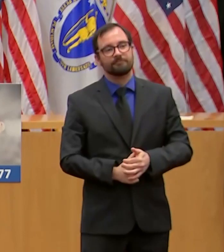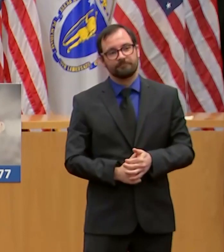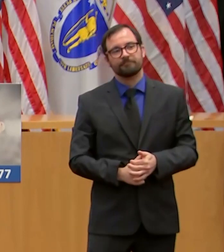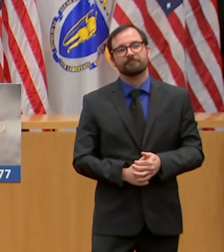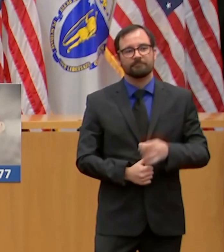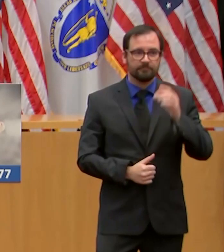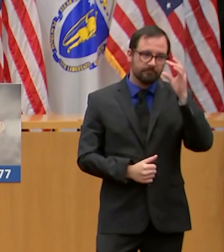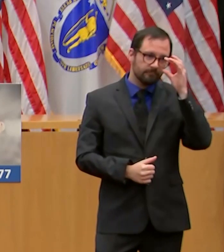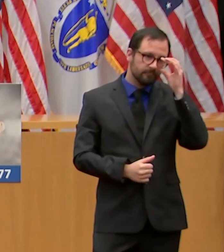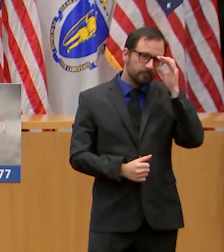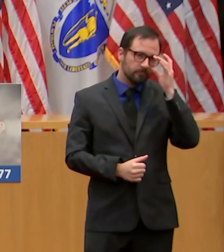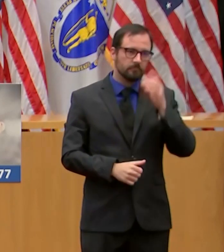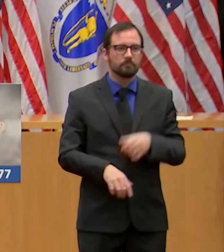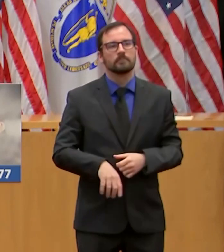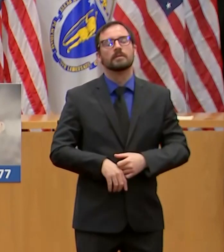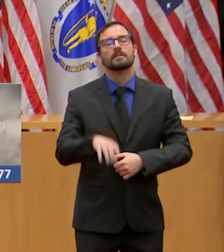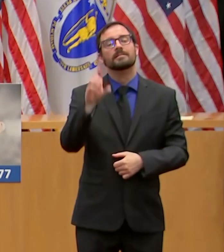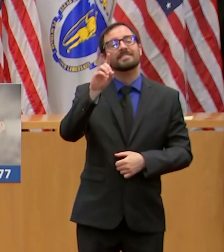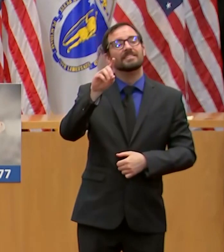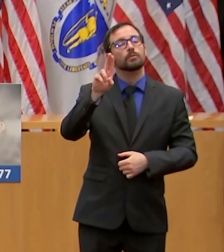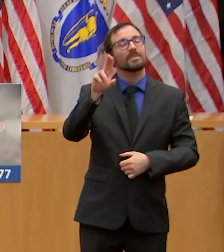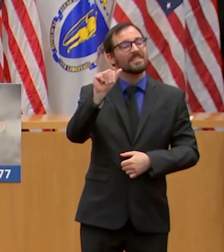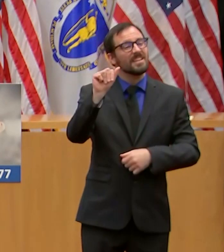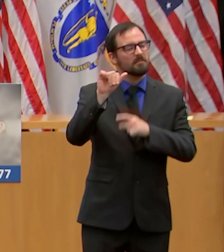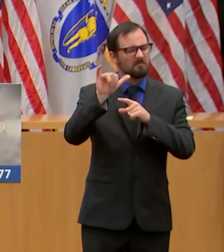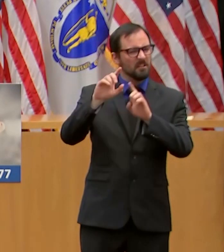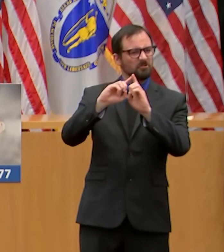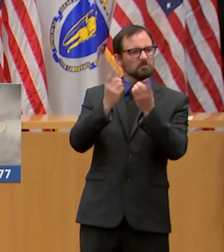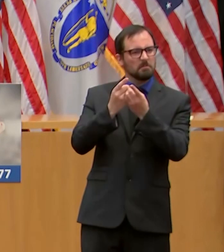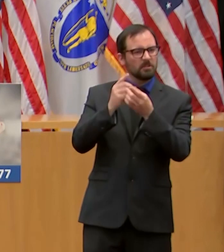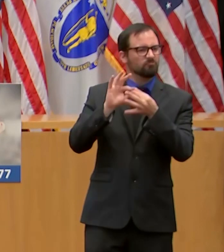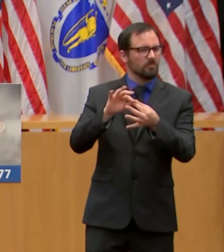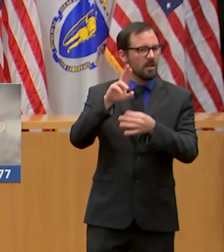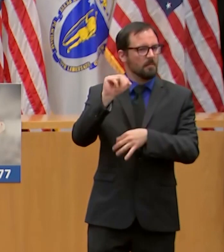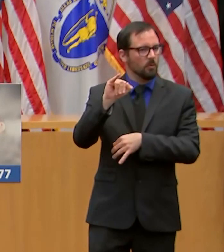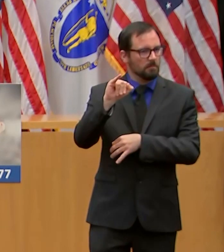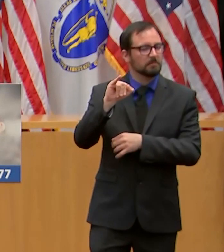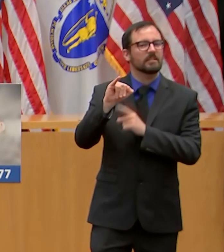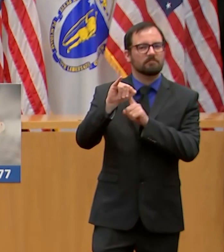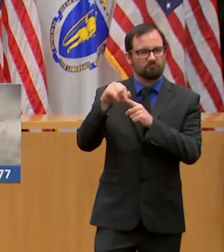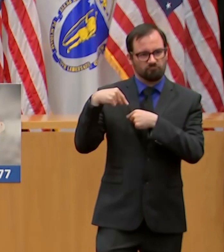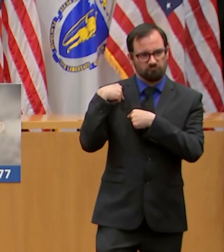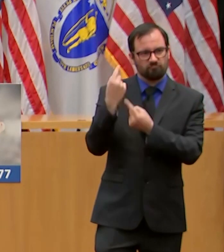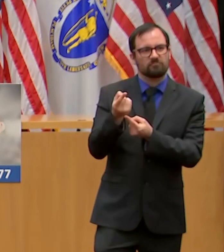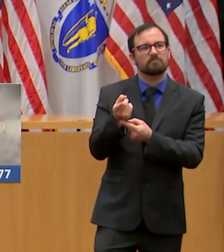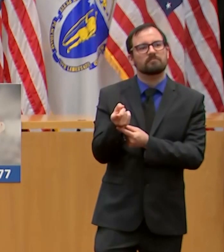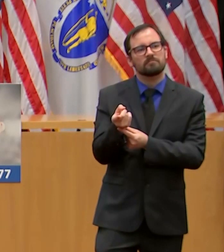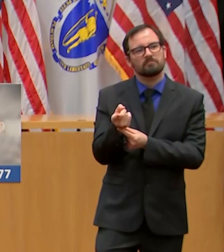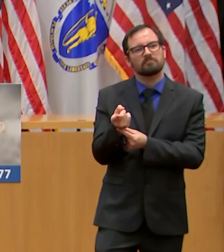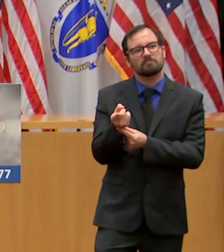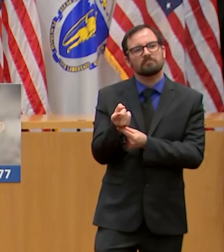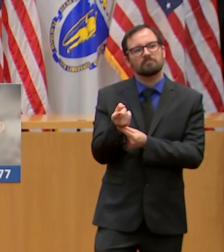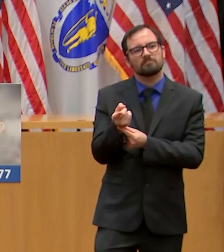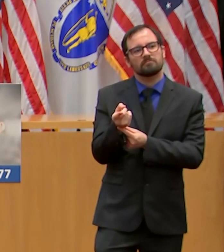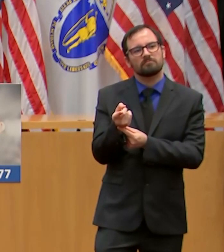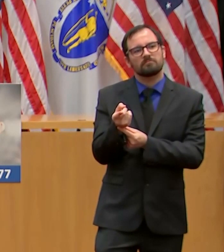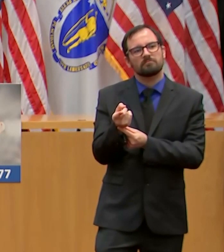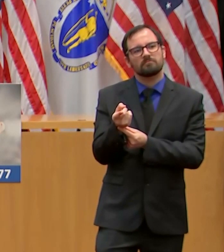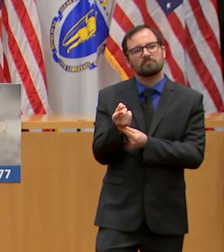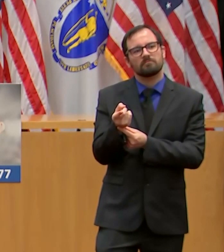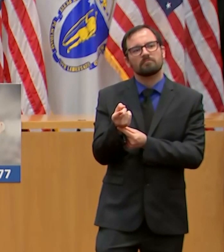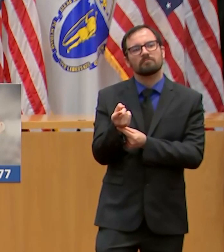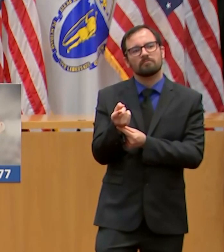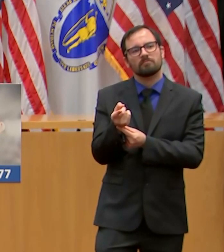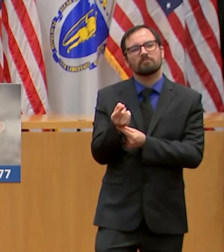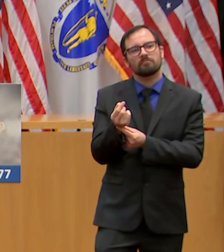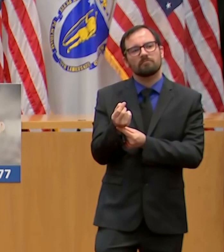today, DUA is paying unemployment compensation to over 250,000 Massachusetts claimants. But given the